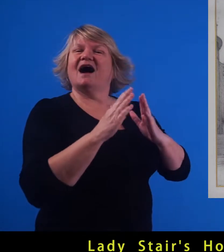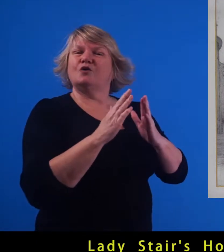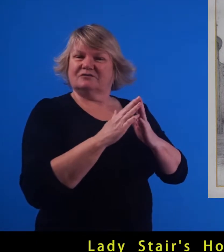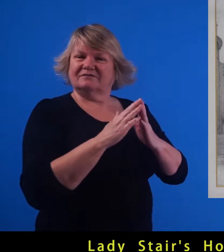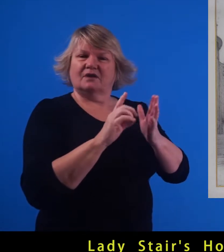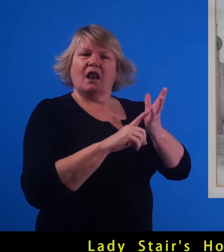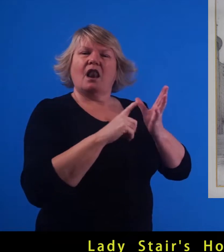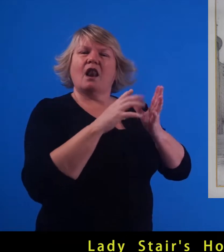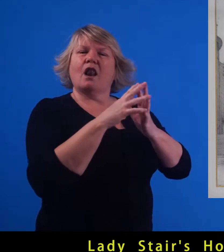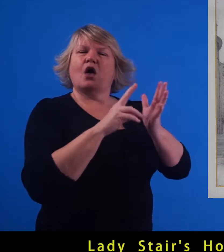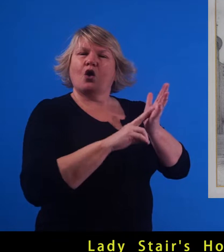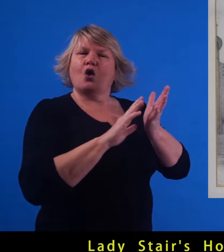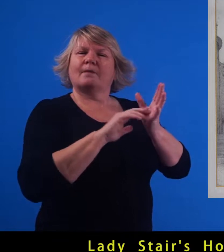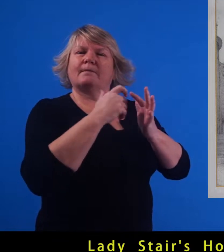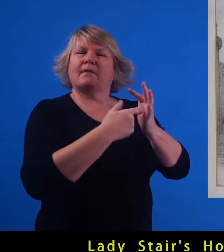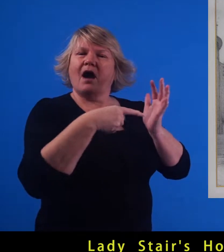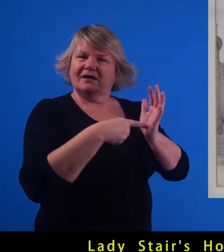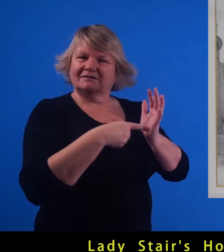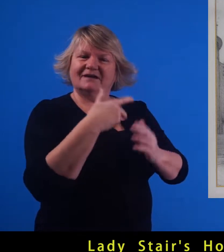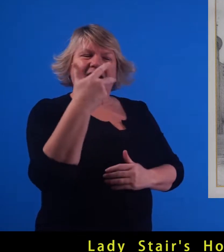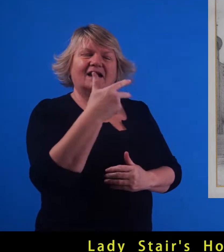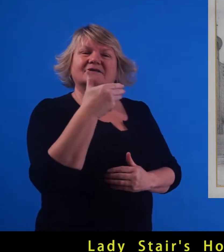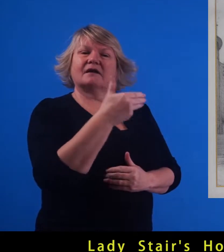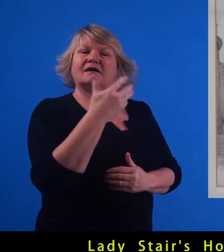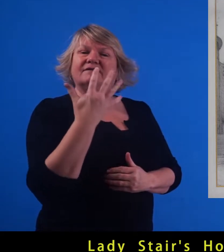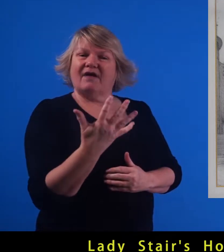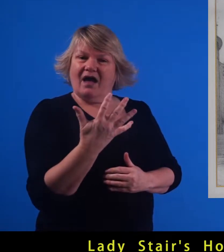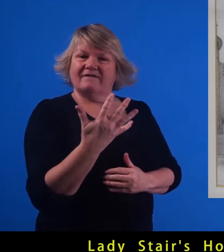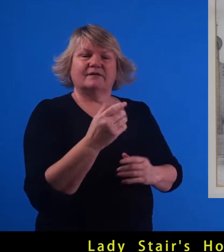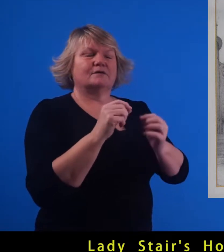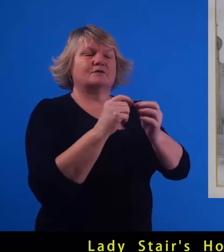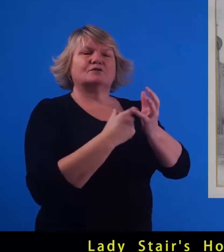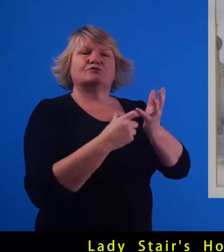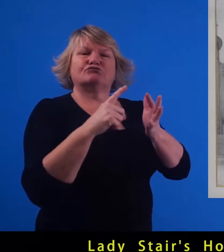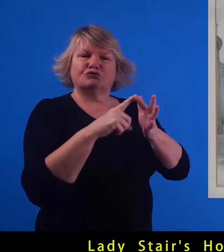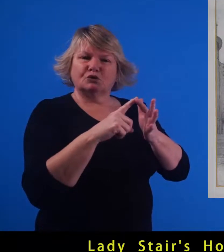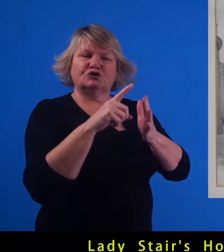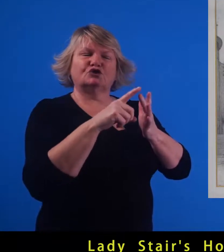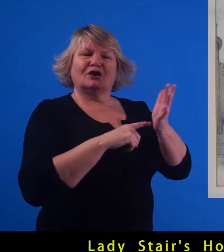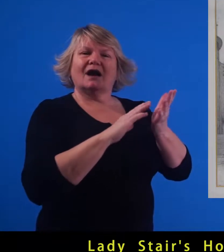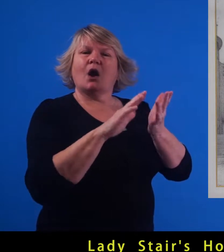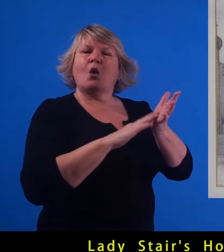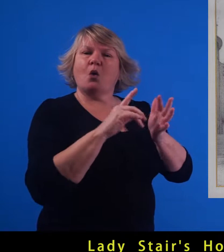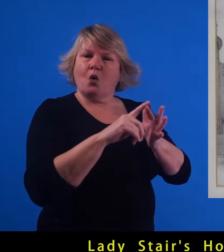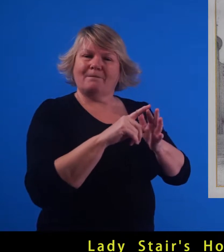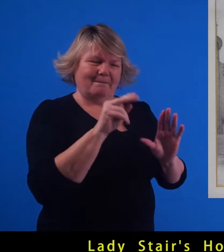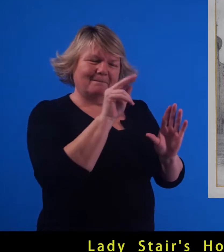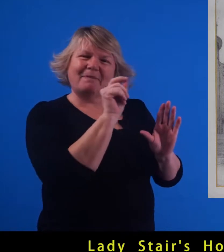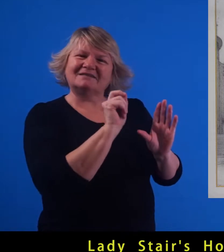Lady Stair's house, Lawn Market, 1895. Bruce J.